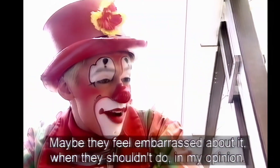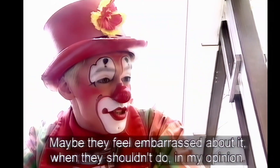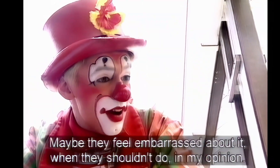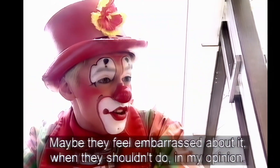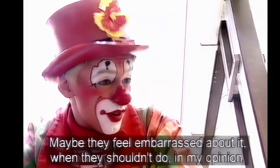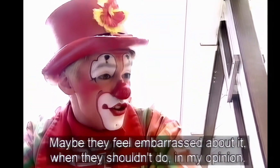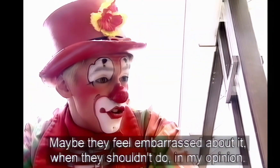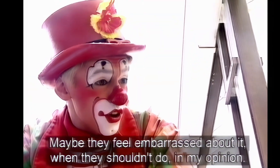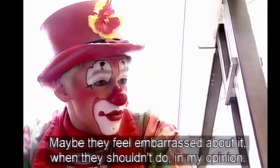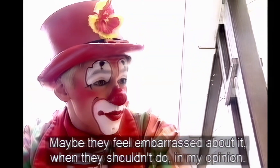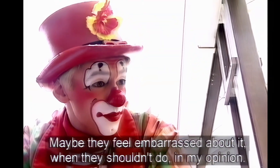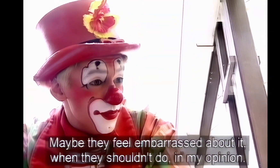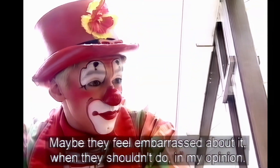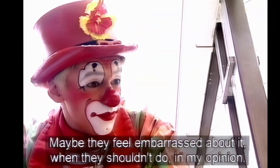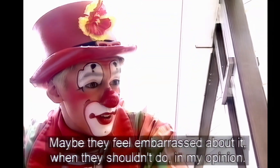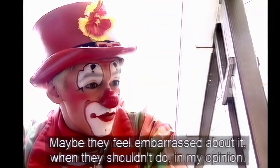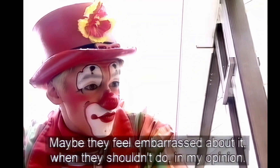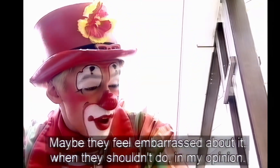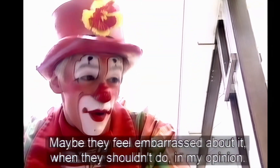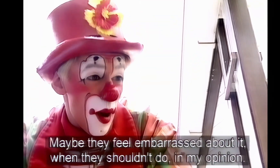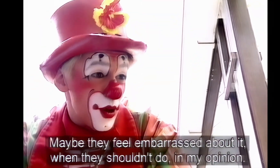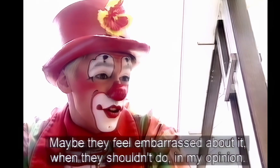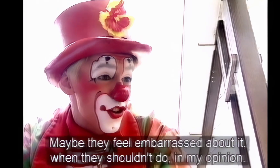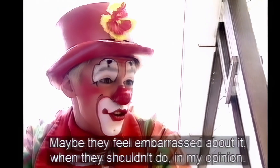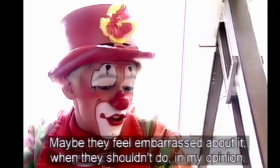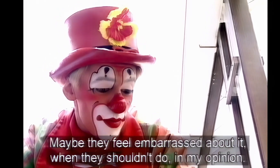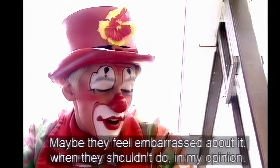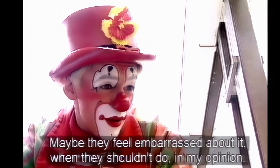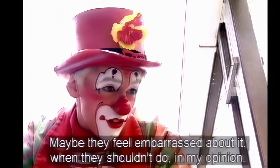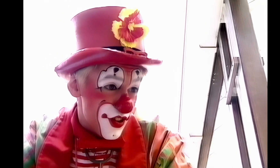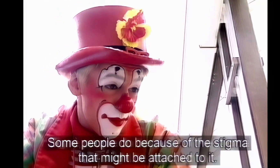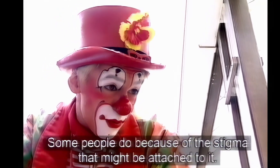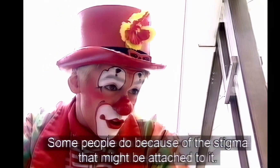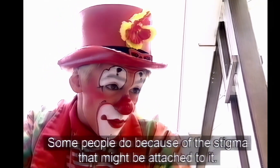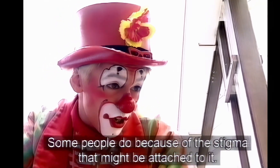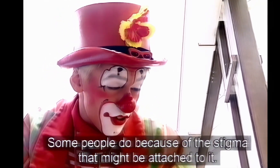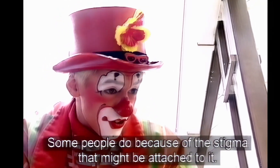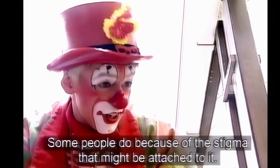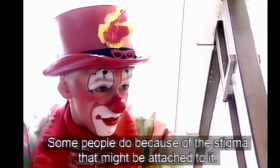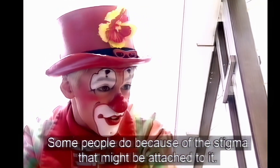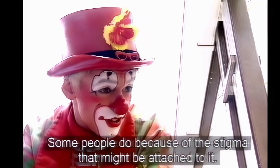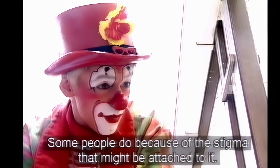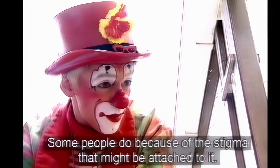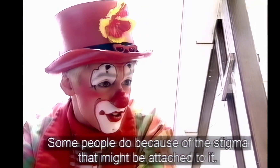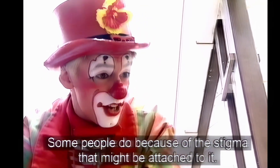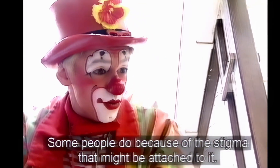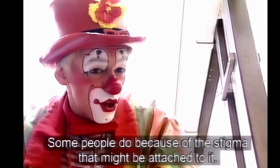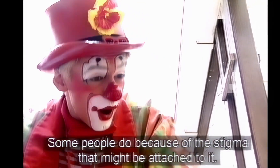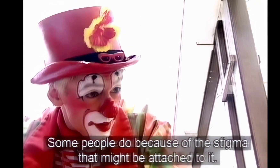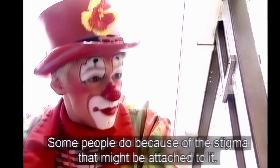about it when they shouldn't do. In my opinion, they shouldn't do, but obviously some people do because of the stigma that might be attached to it, the way they've been brought